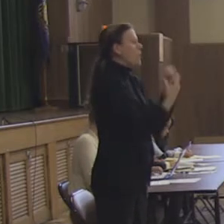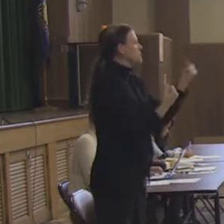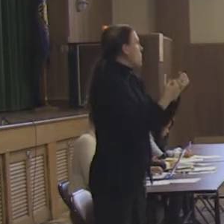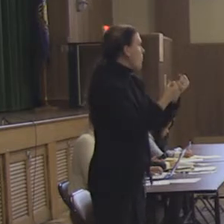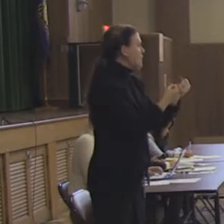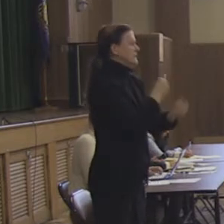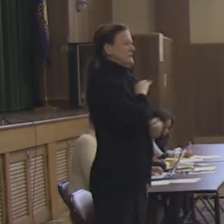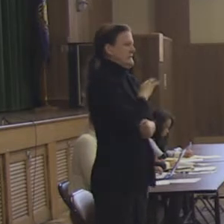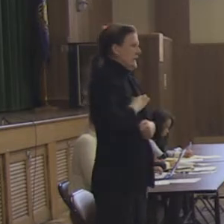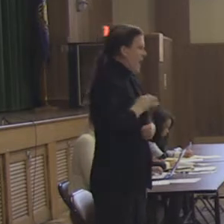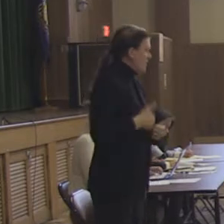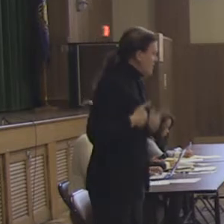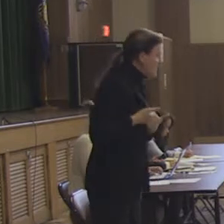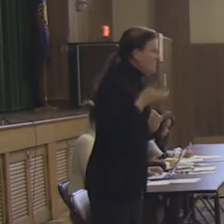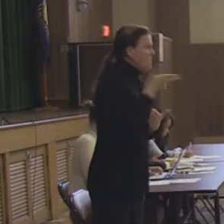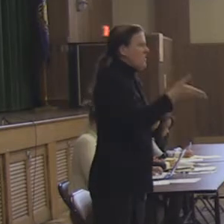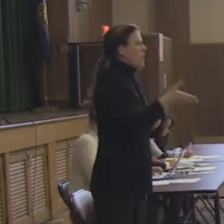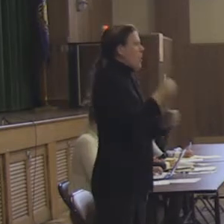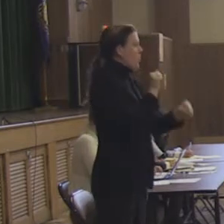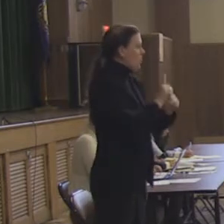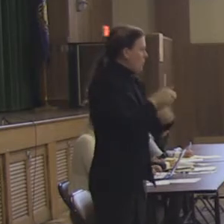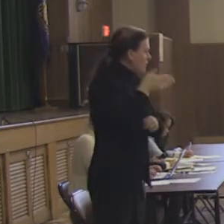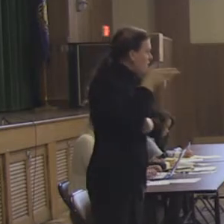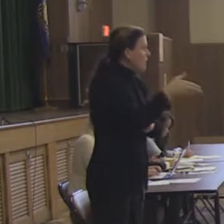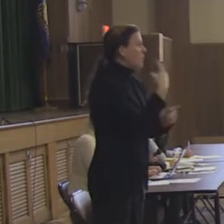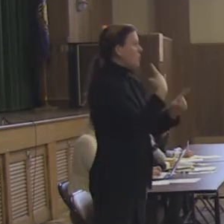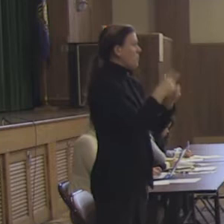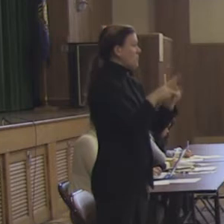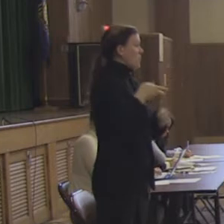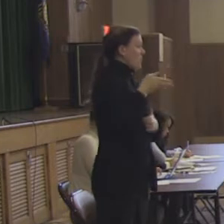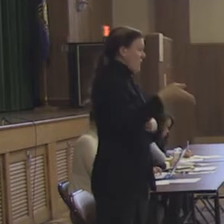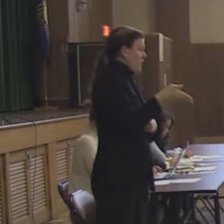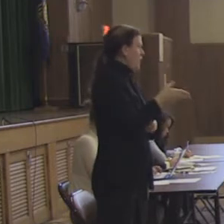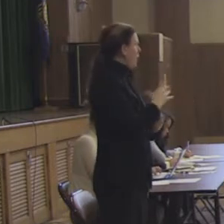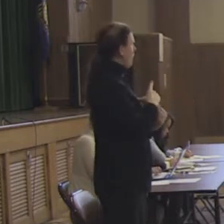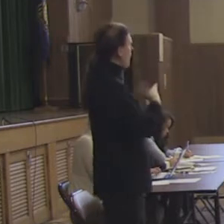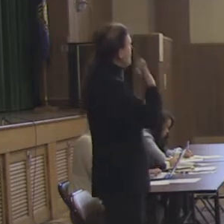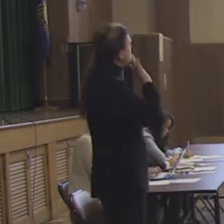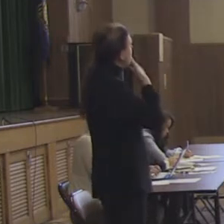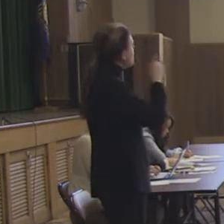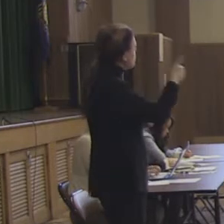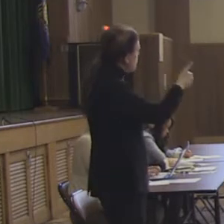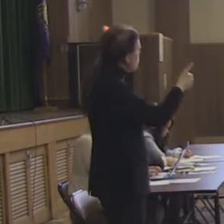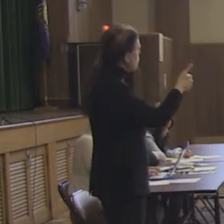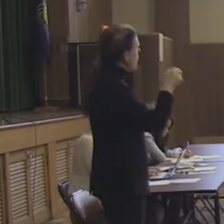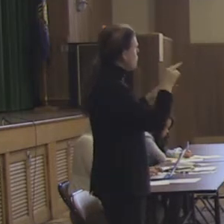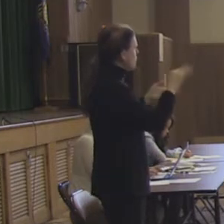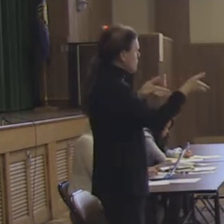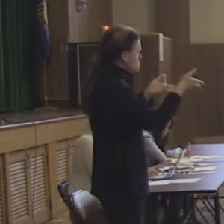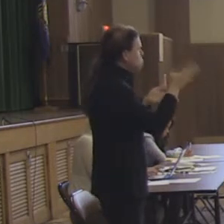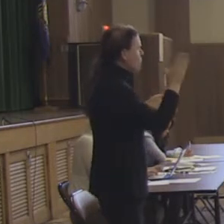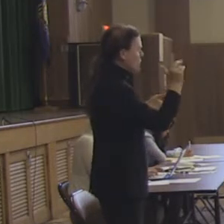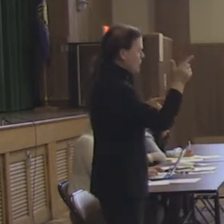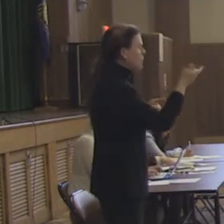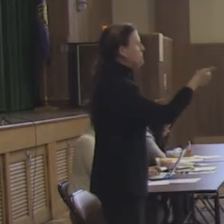staff live and work within the program. Wonderful. Well, thank you very much, and I look forward to learning more about